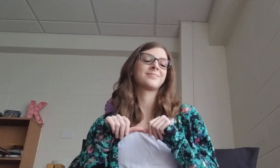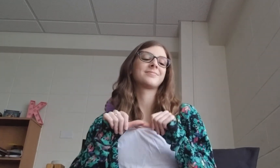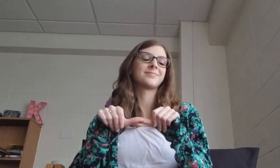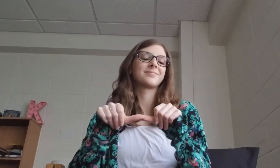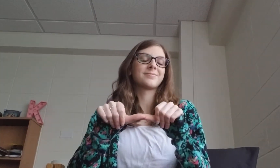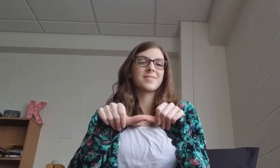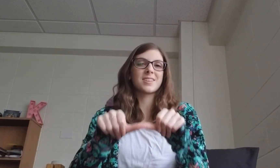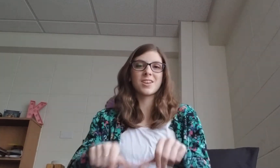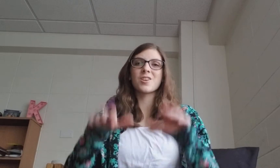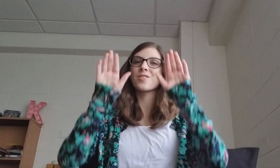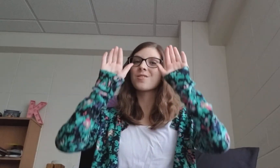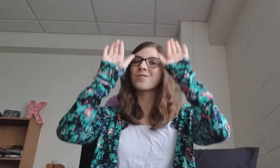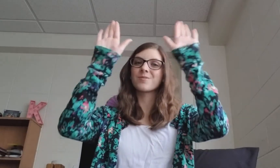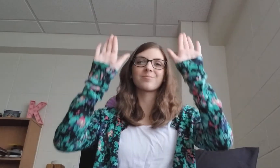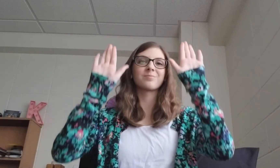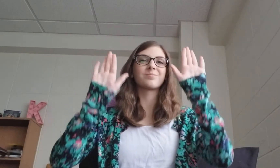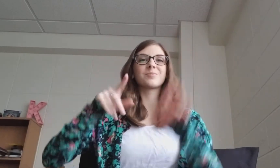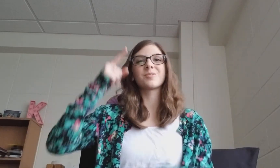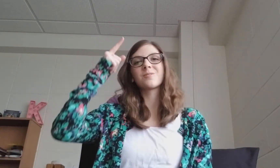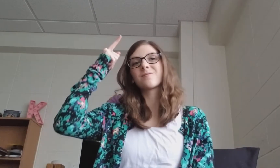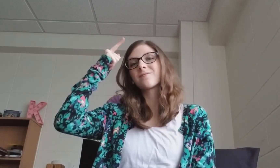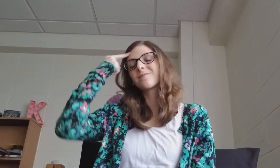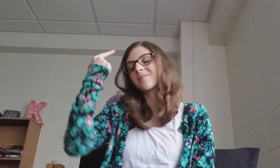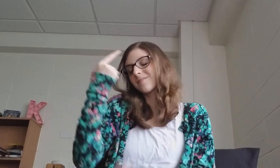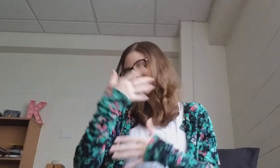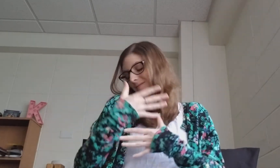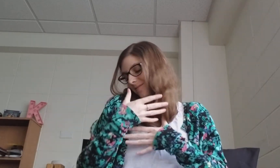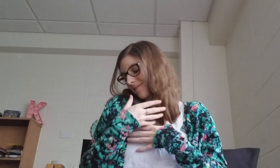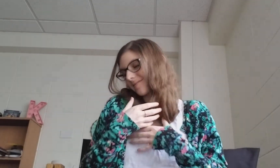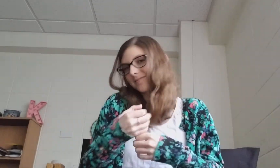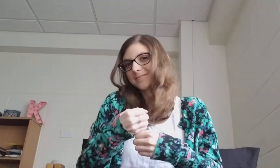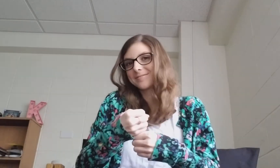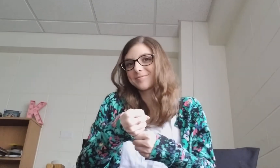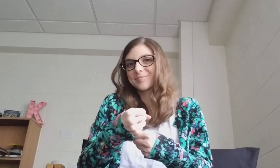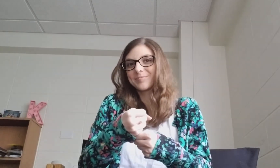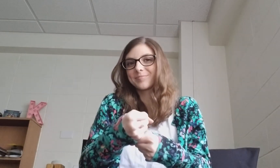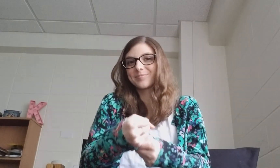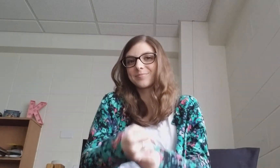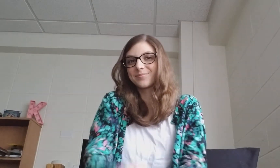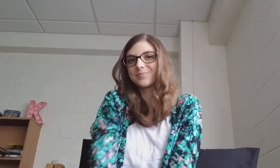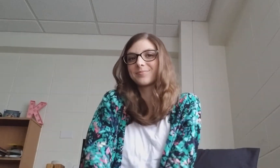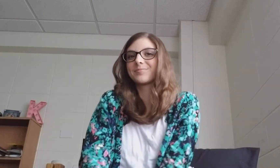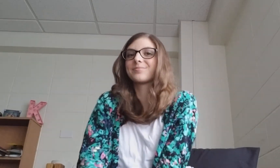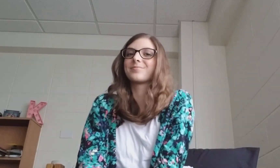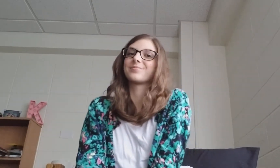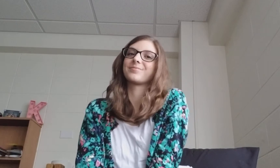my confidence This is